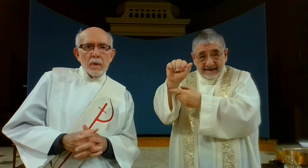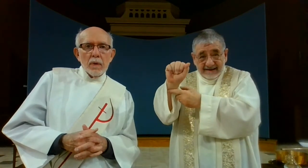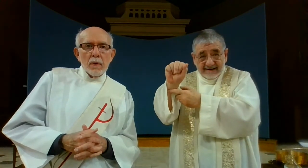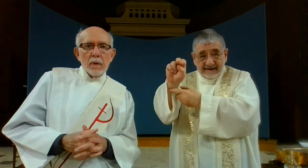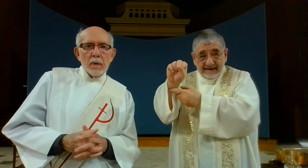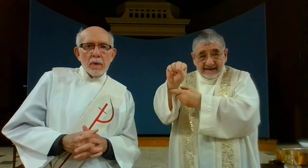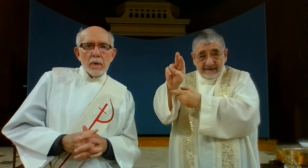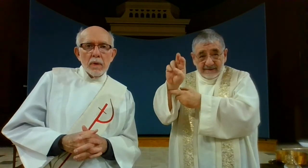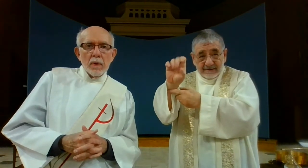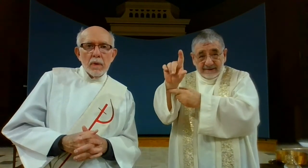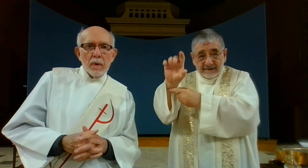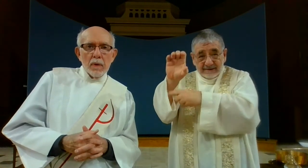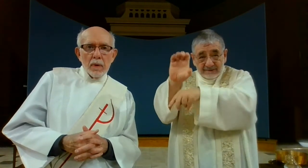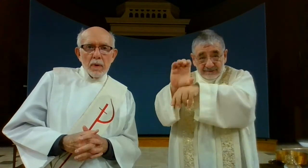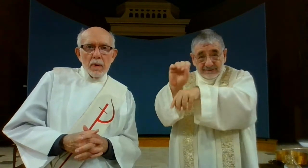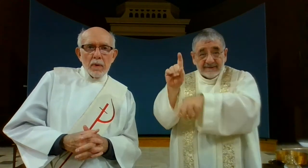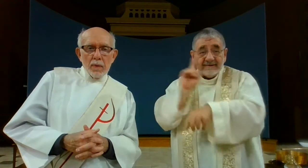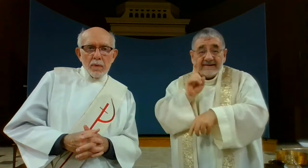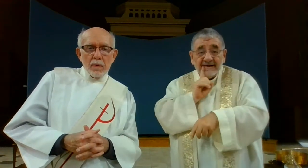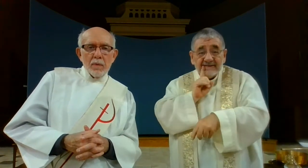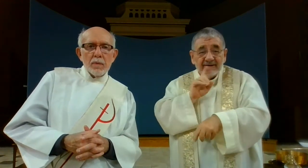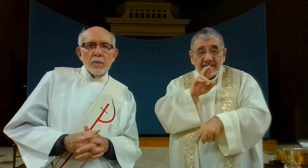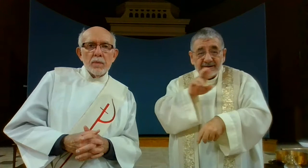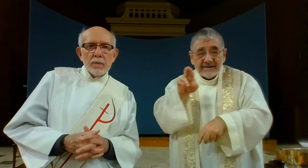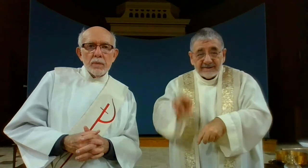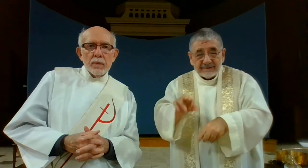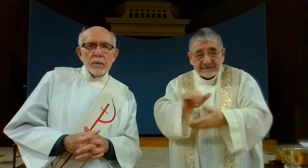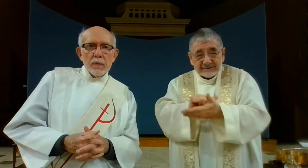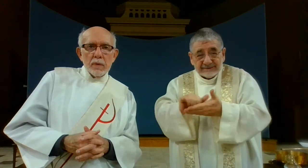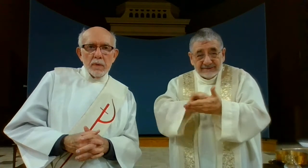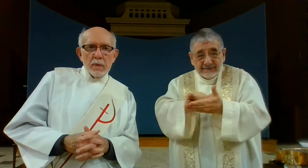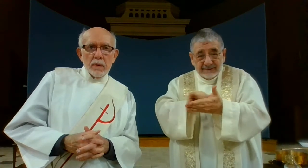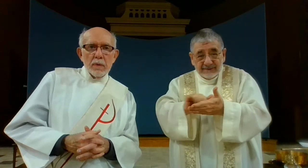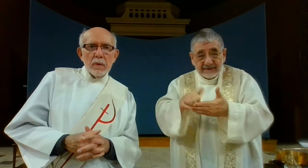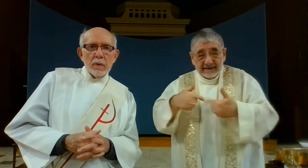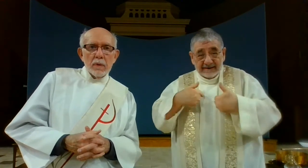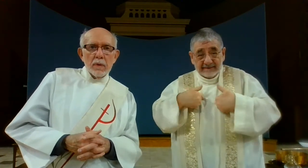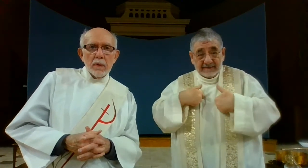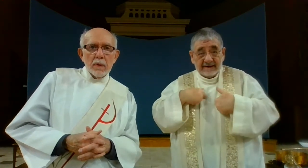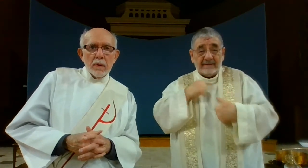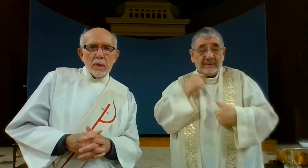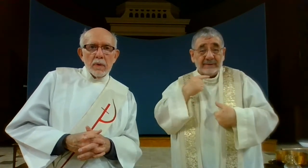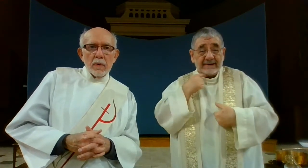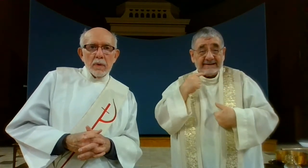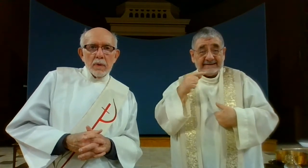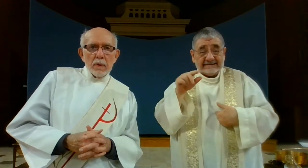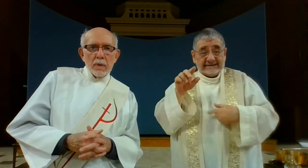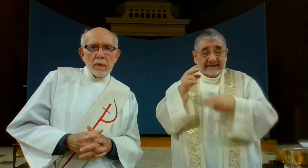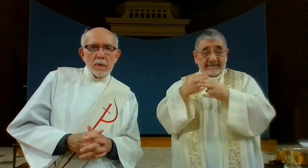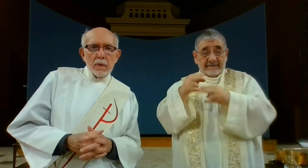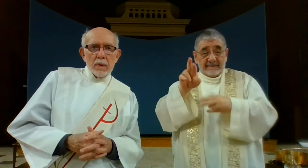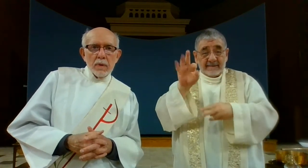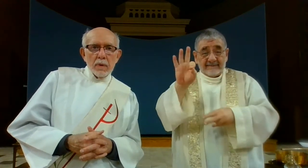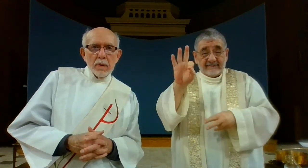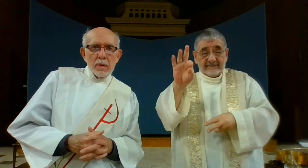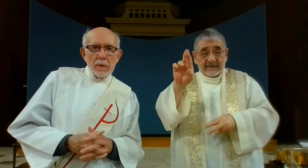to Emmauel Church of the Deaf in Rochester, New York. I am